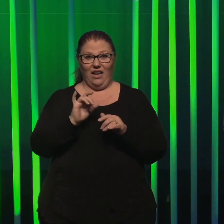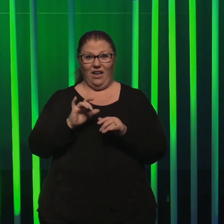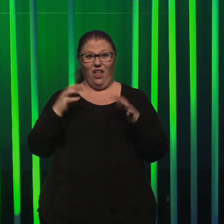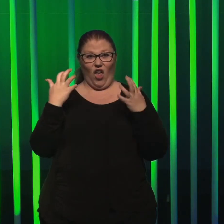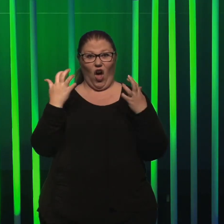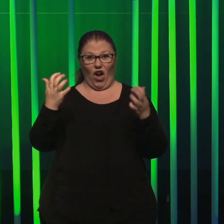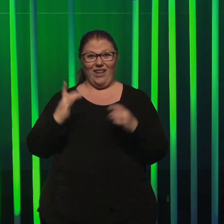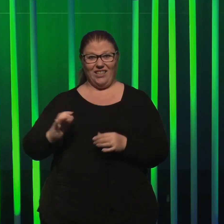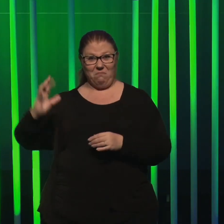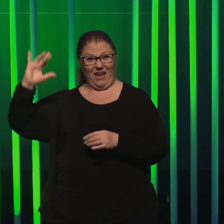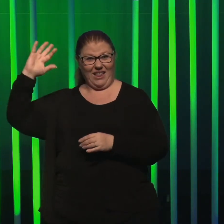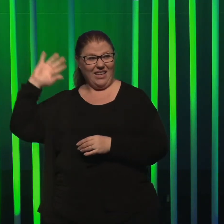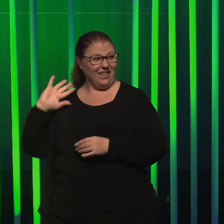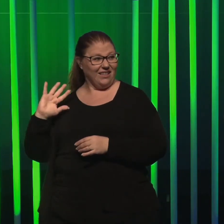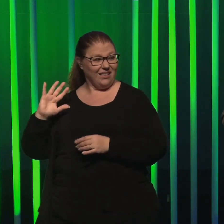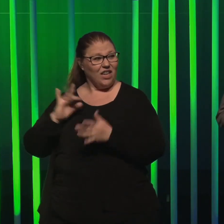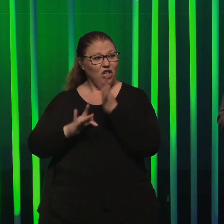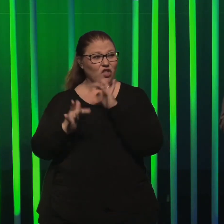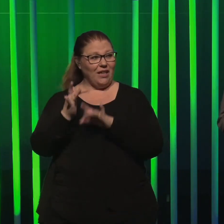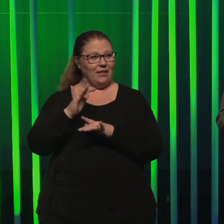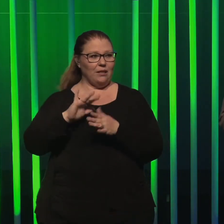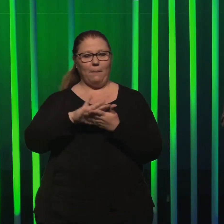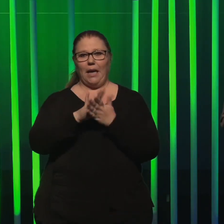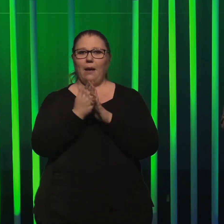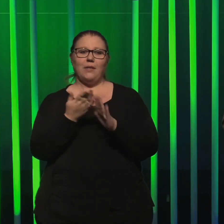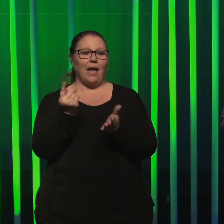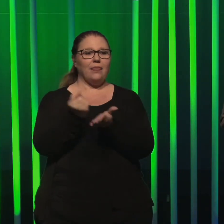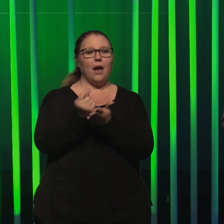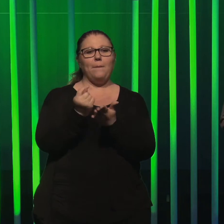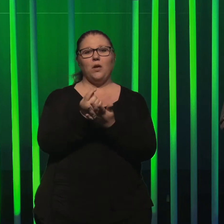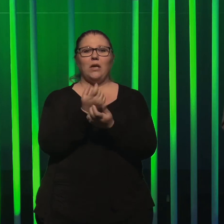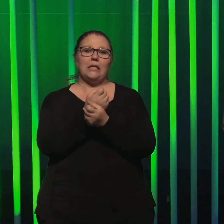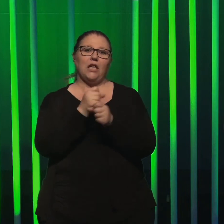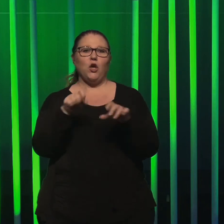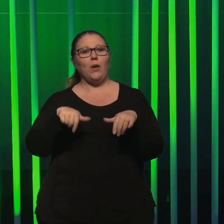did, like Jesus becomes kind of a therapeutic